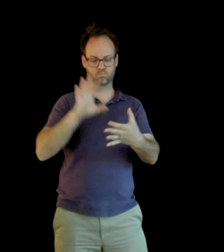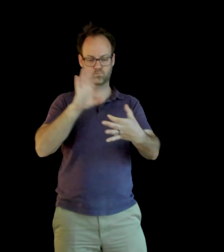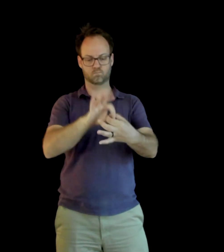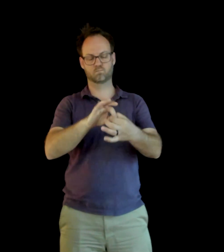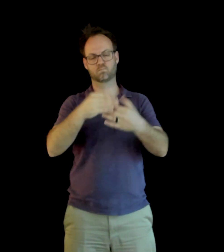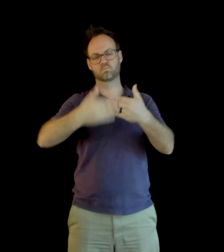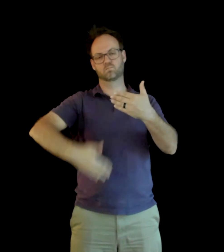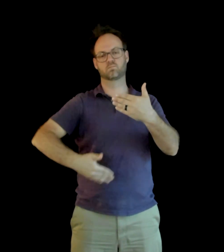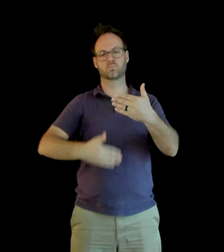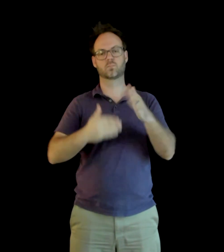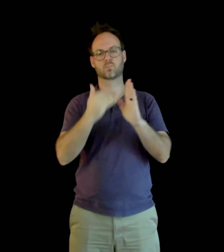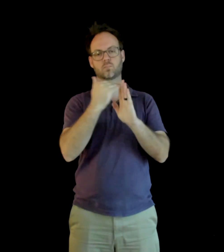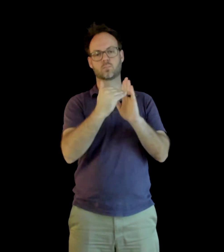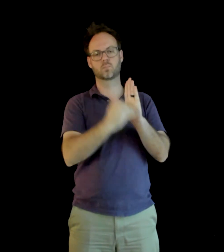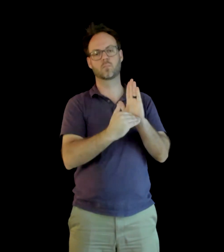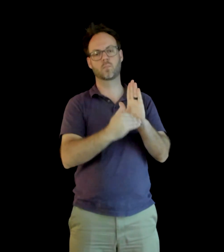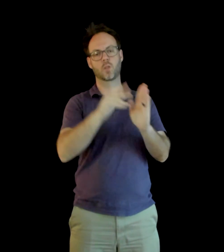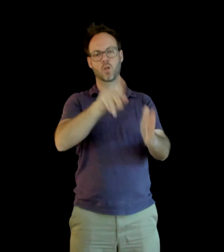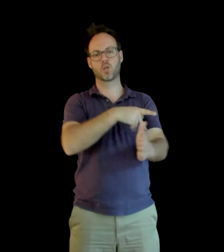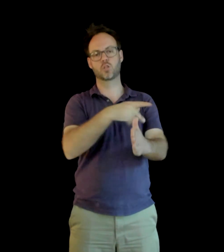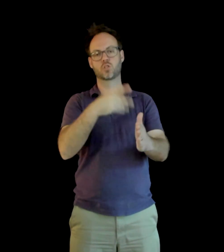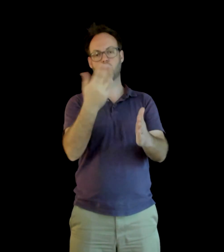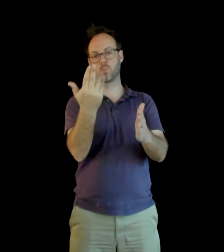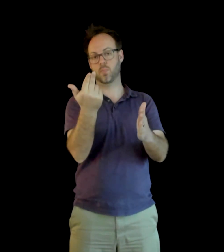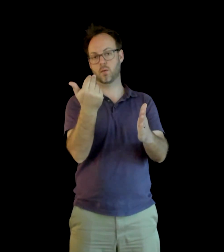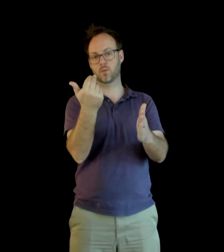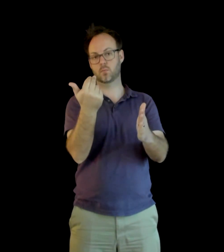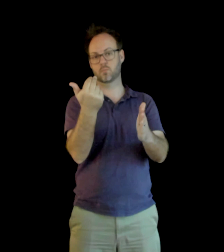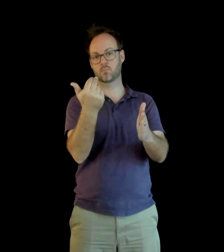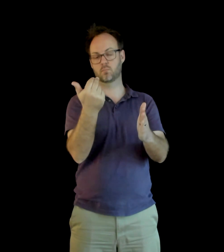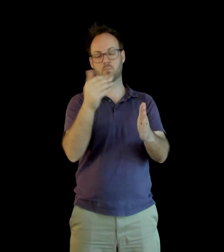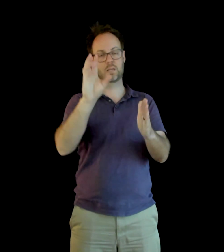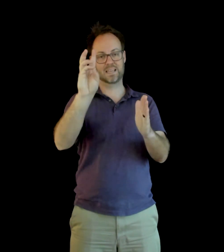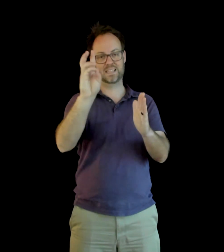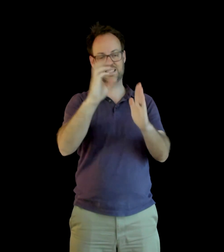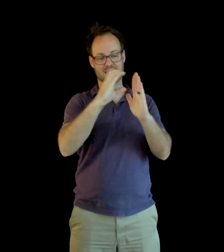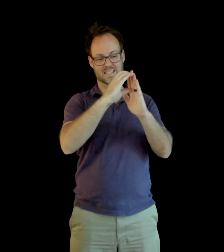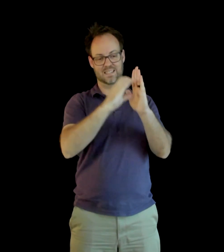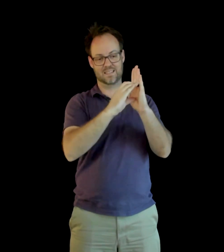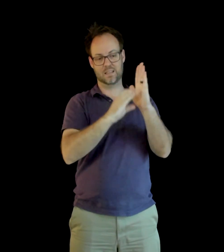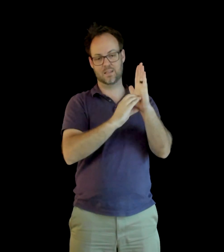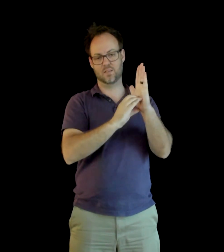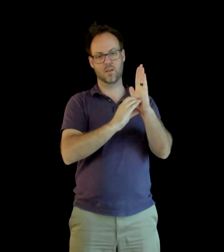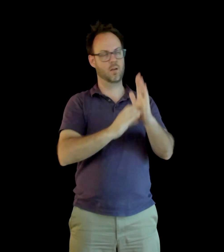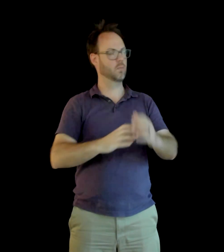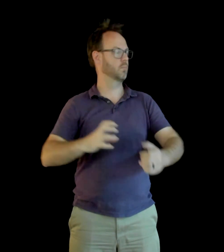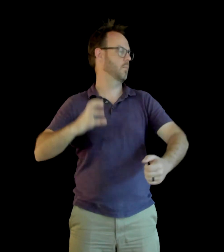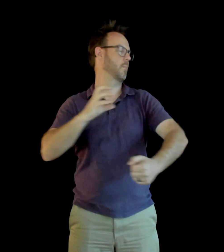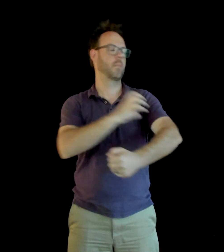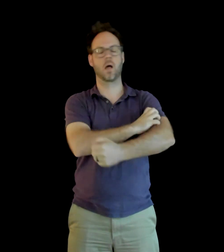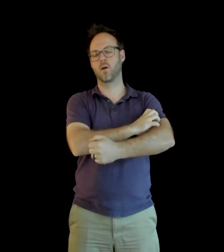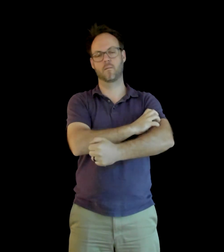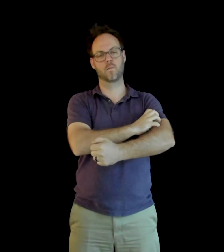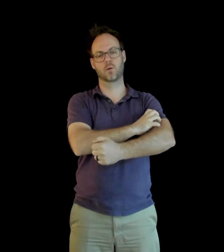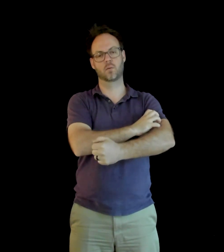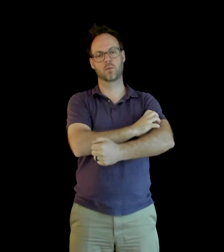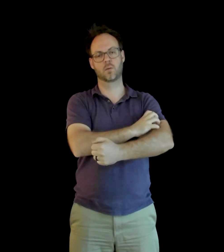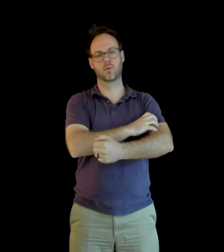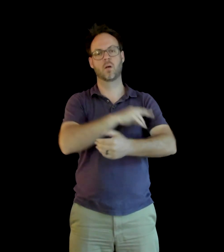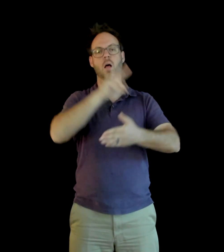the handout if you want. Let's take a look at Psalm 13. It's only 6 verses long. It's a powerful psalm,